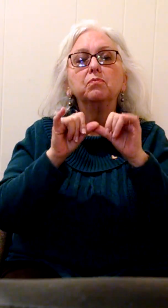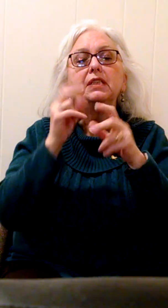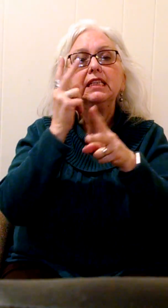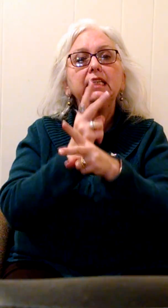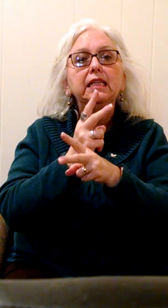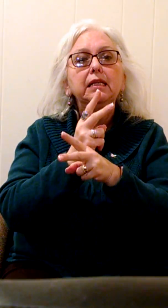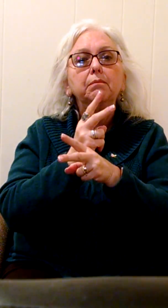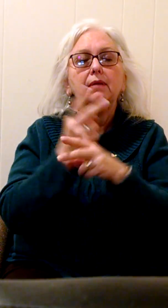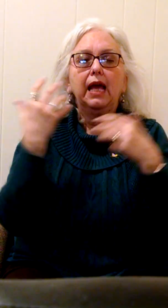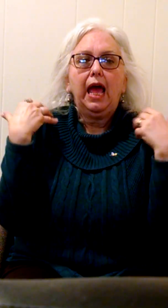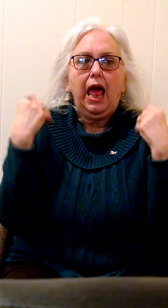and safe environment.